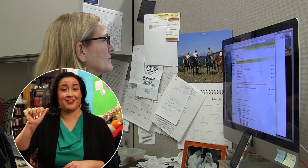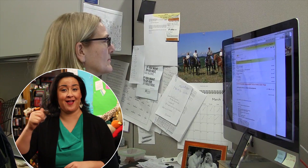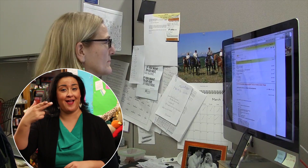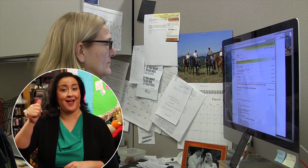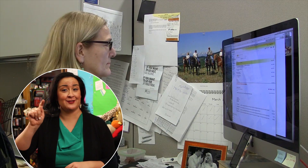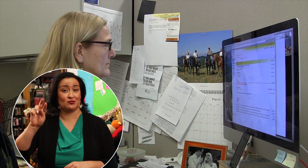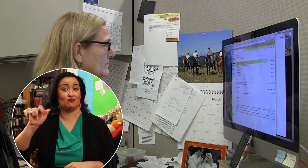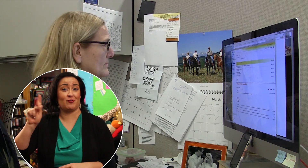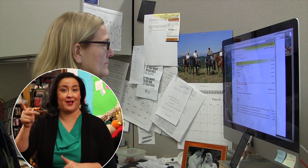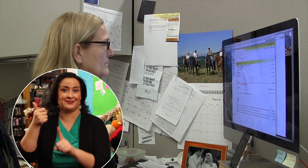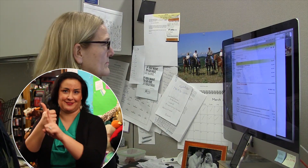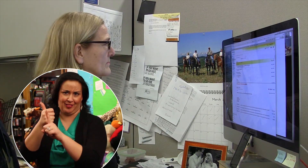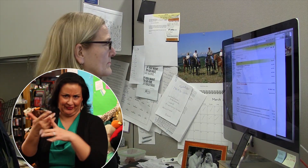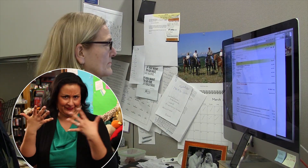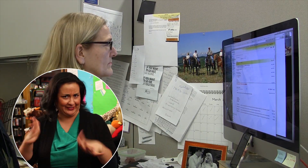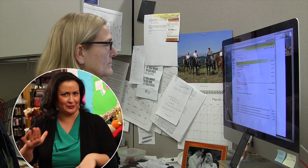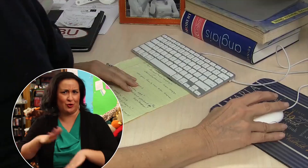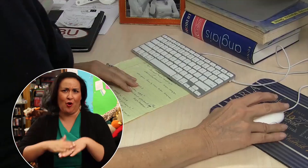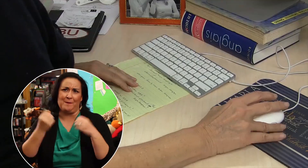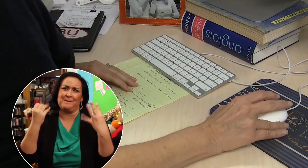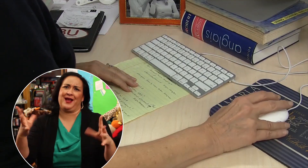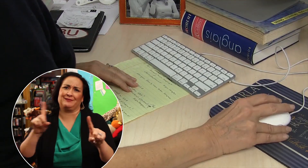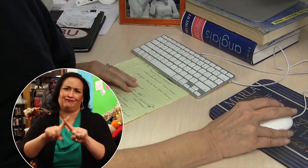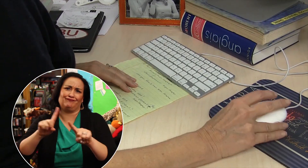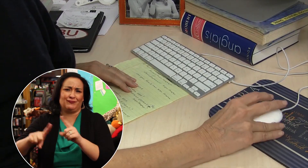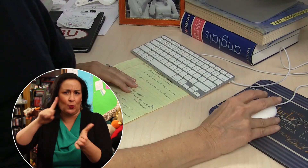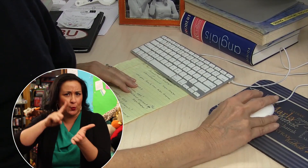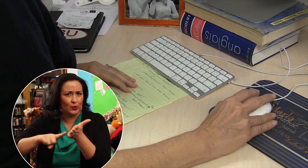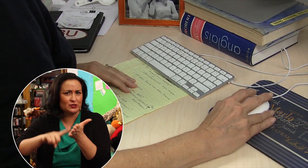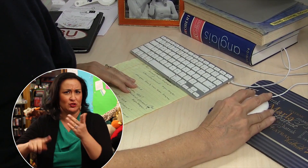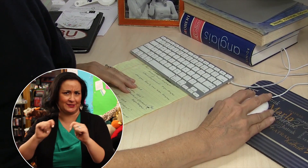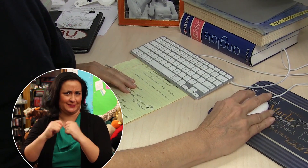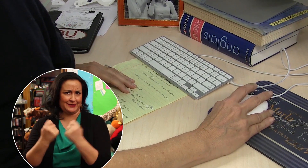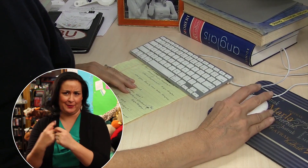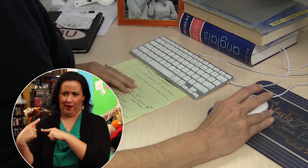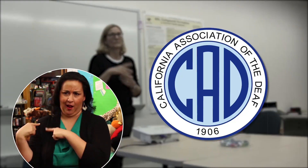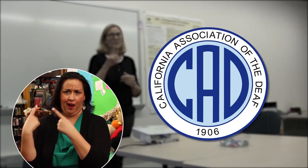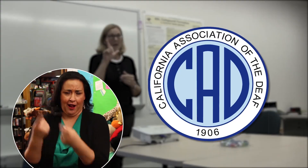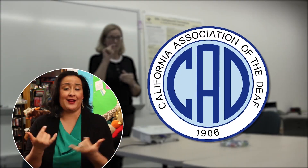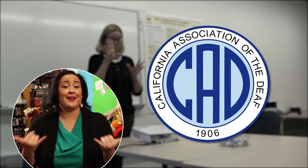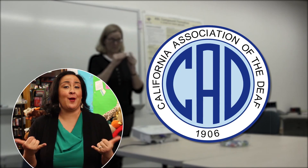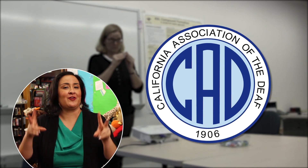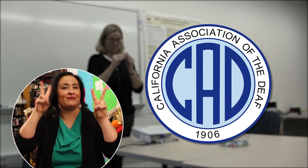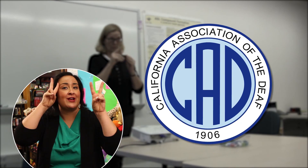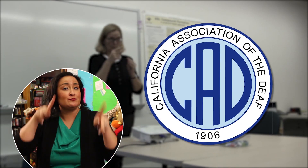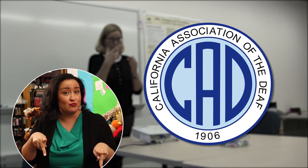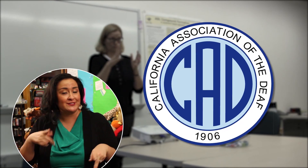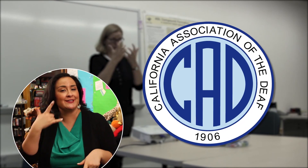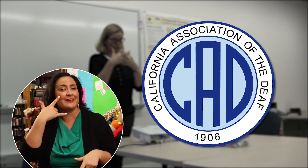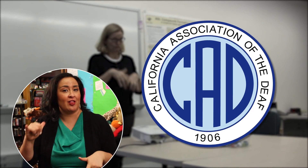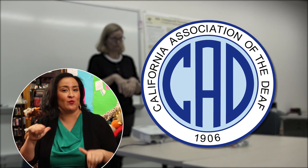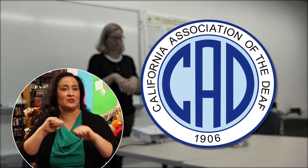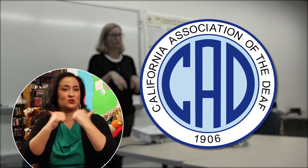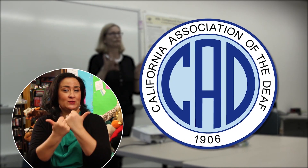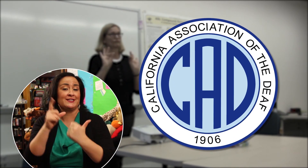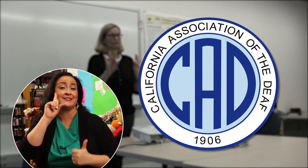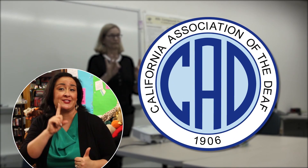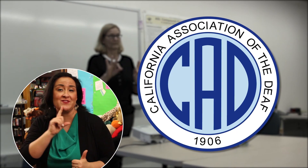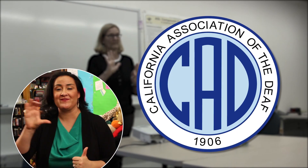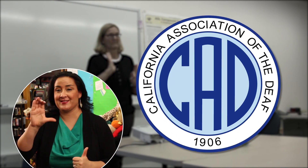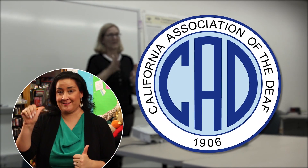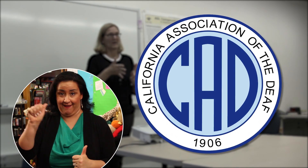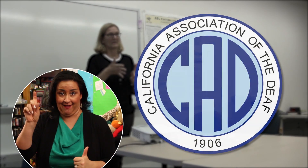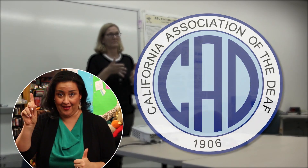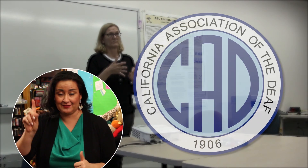Marla Hatrack has been on a number of research teams and is now the vice president of the California Association of the